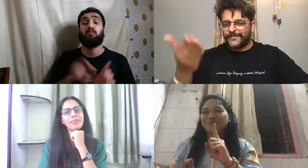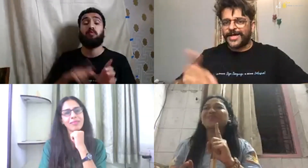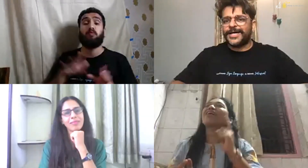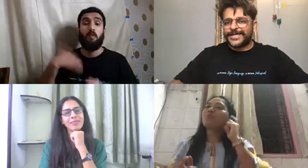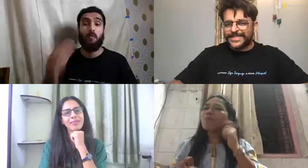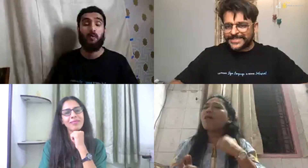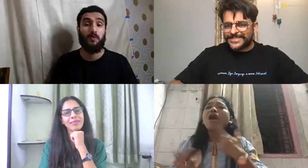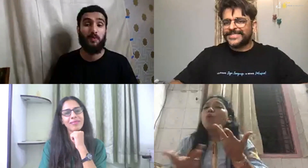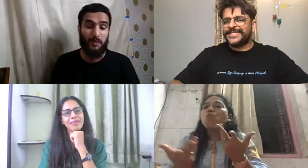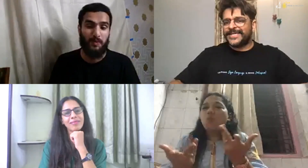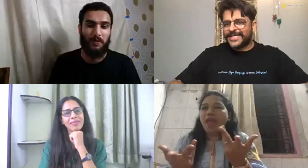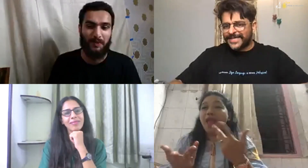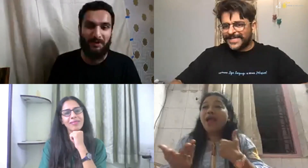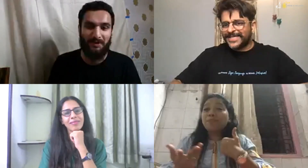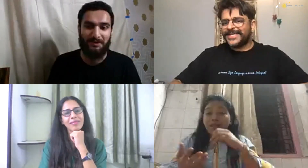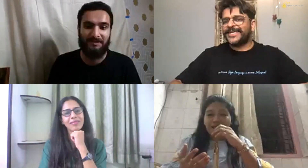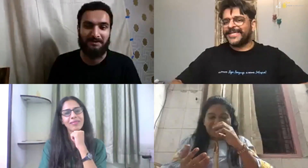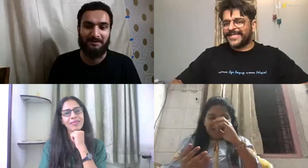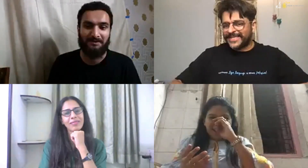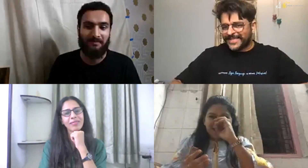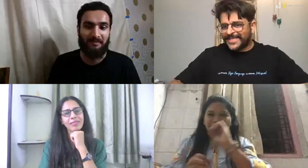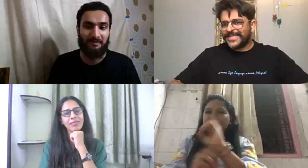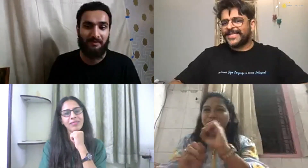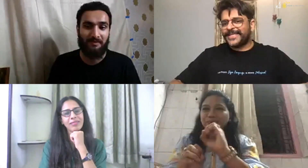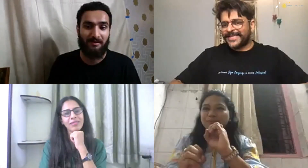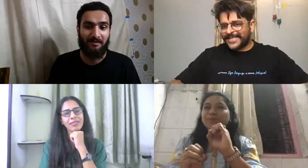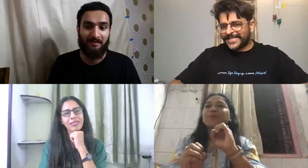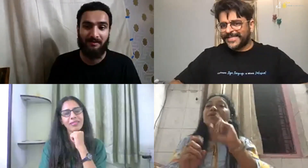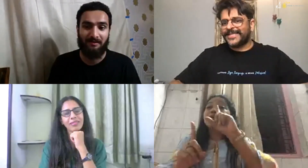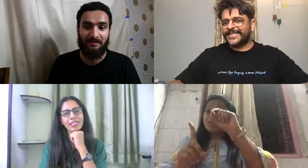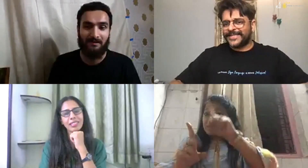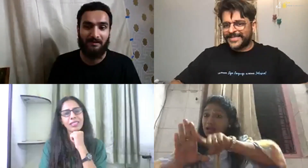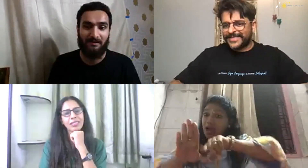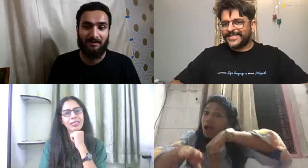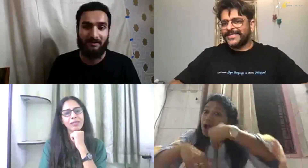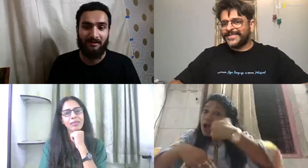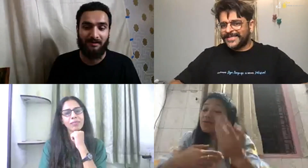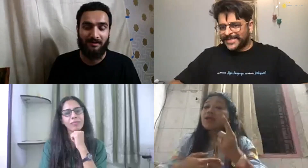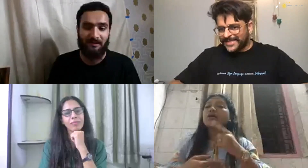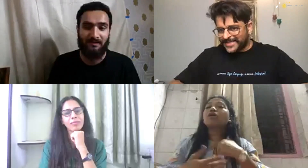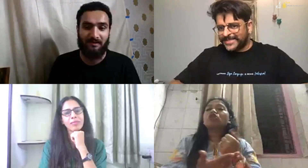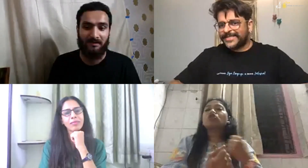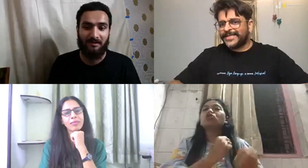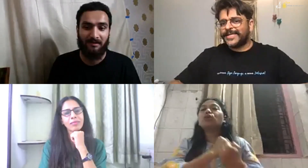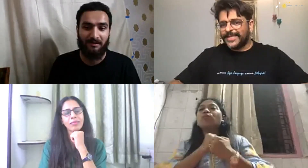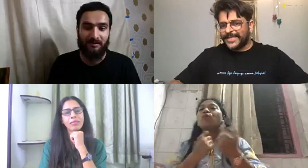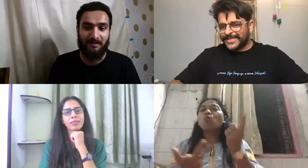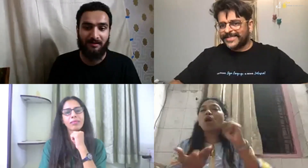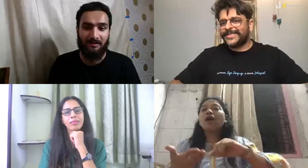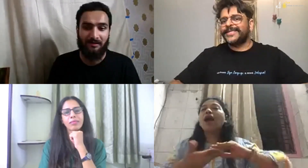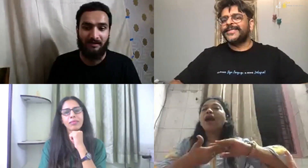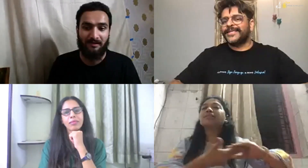So after so many years, I got the mobile, the smartphone. So I it took